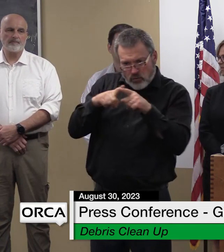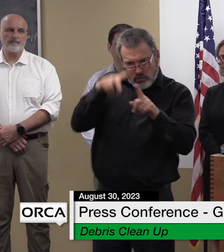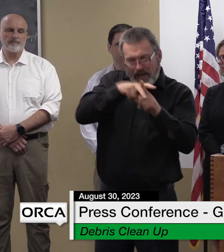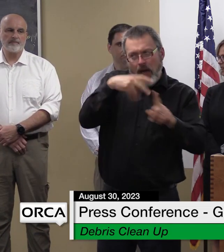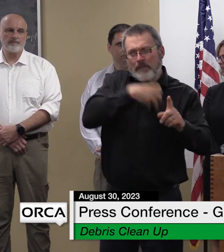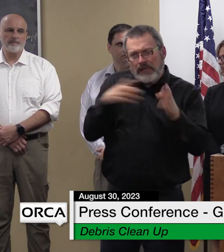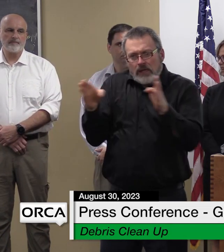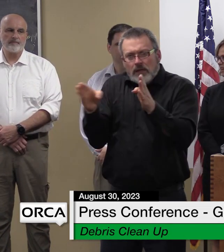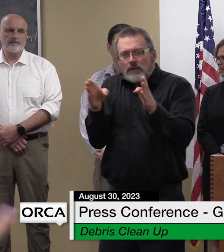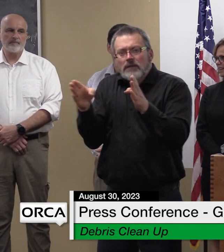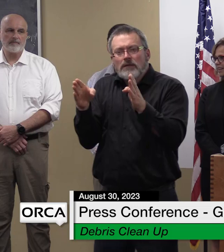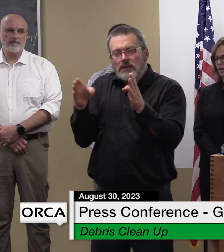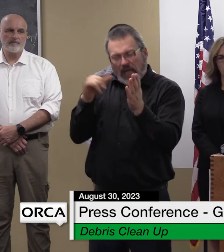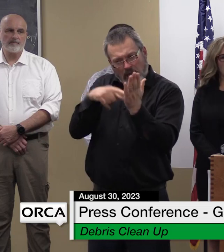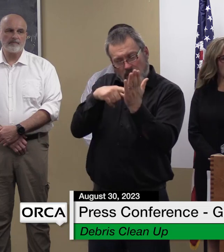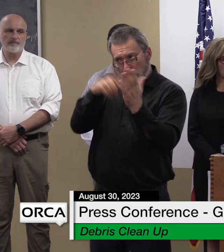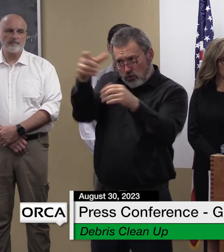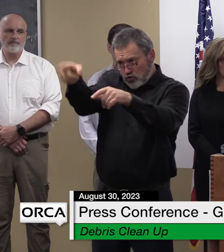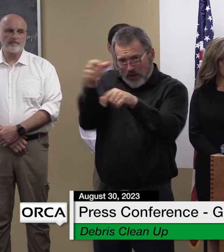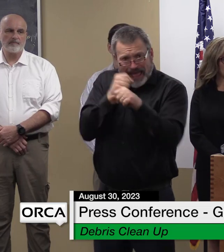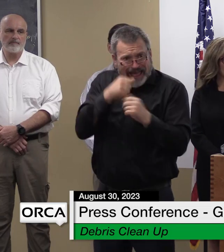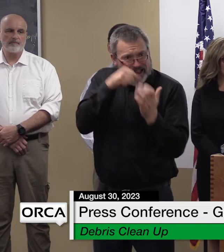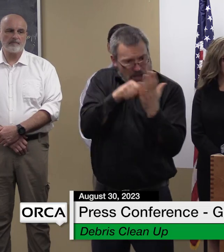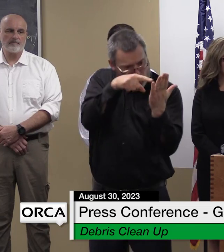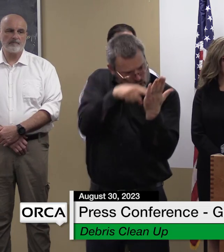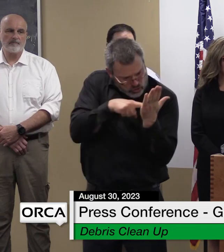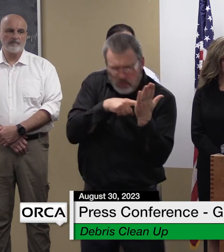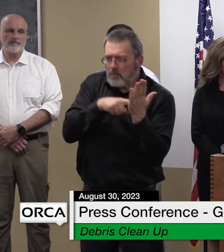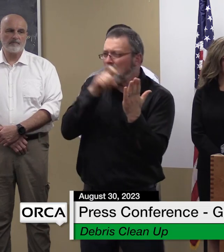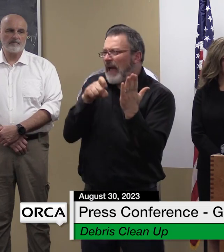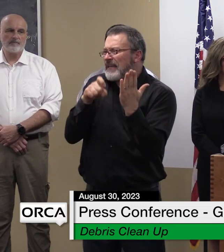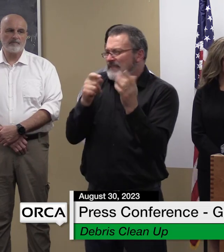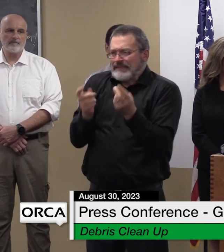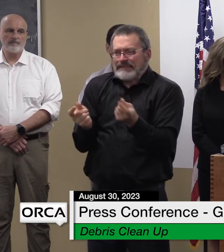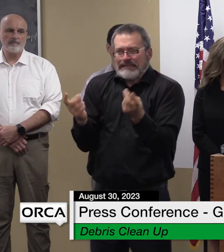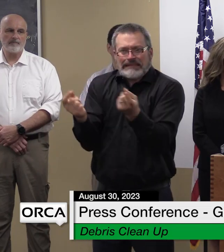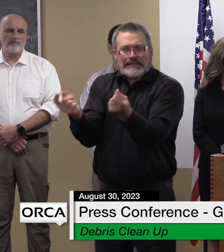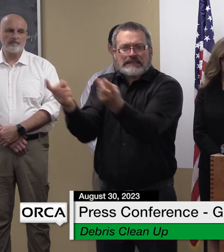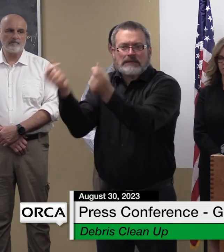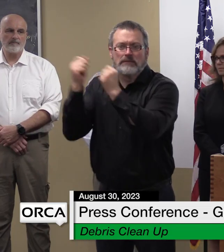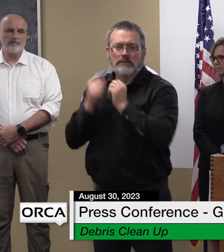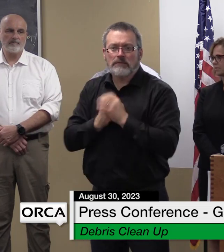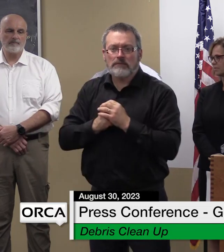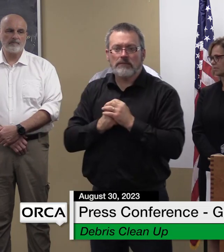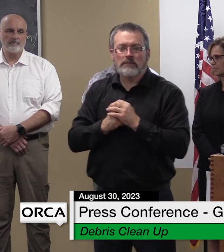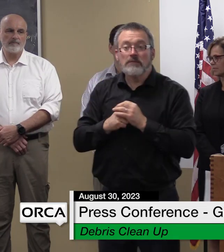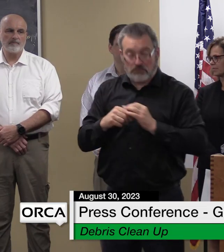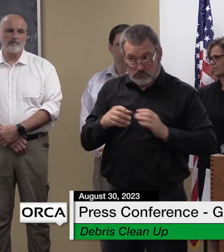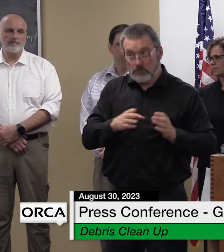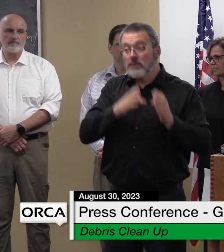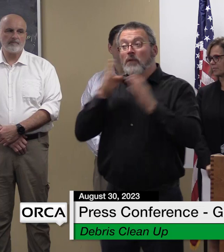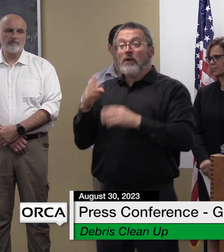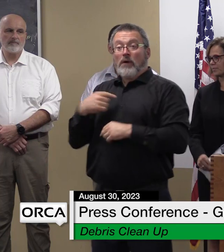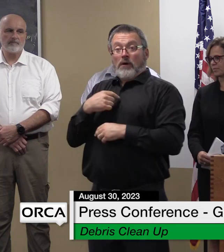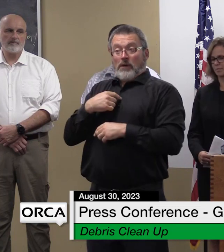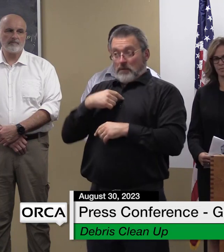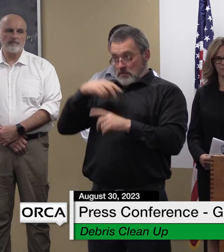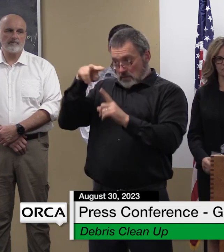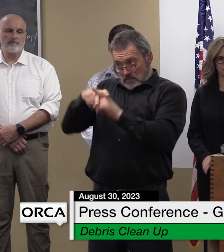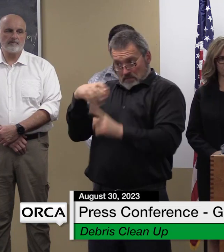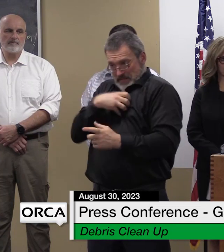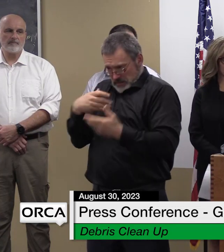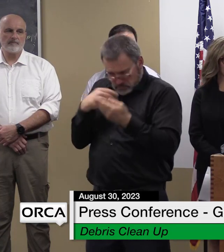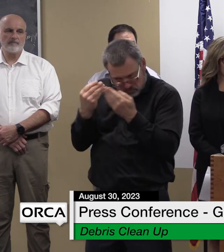When they appeal, we look for the documentation to support their appeal. So any receipts that they have,